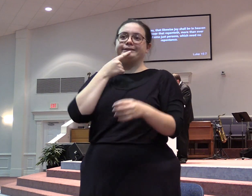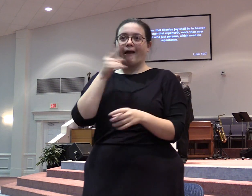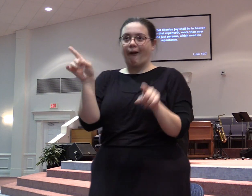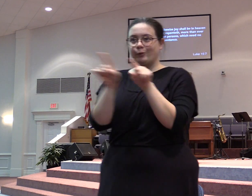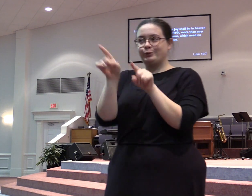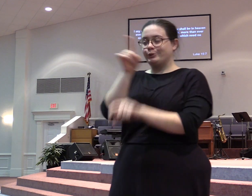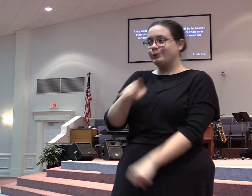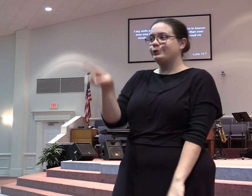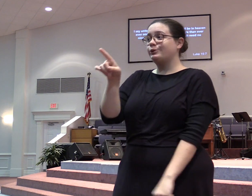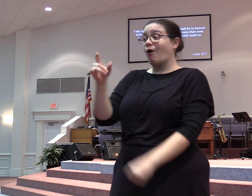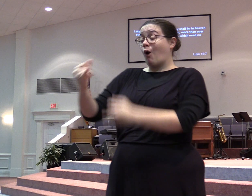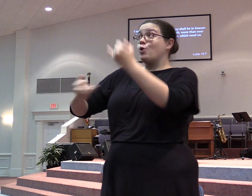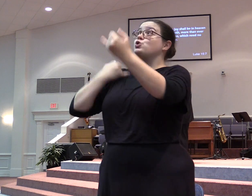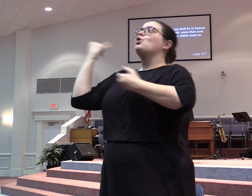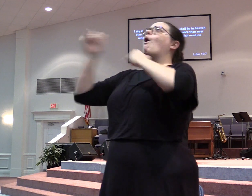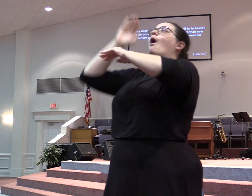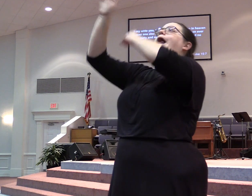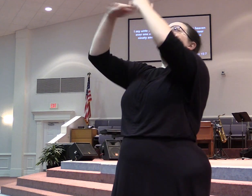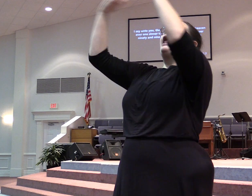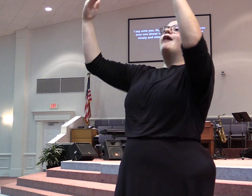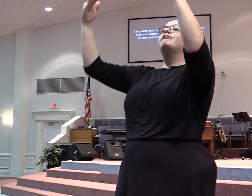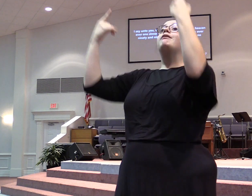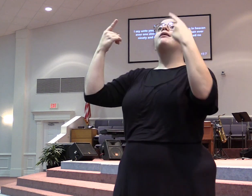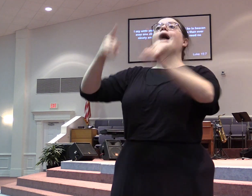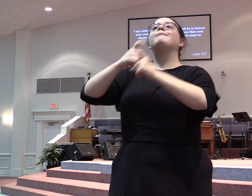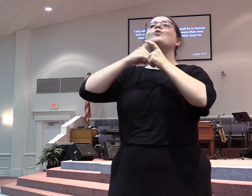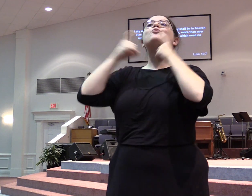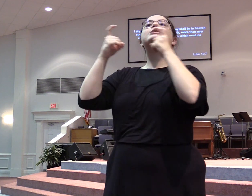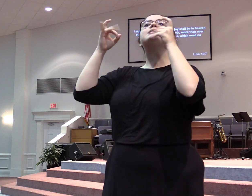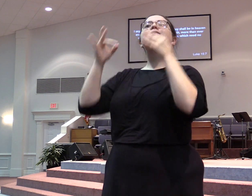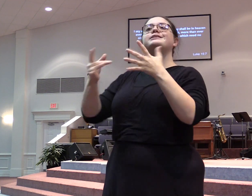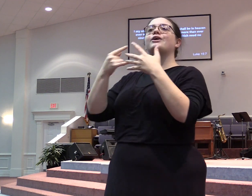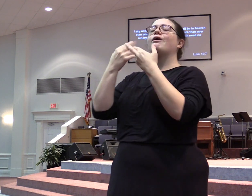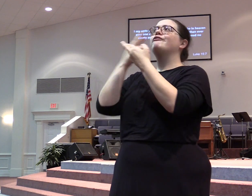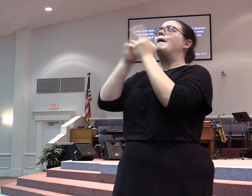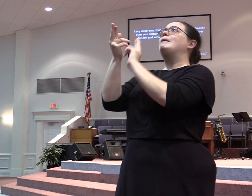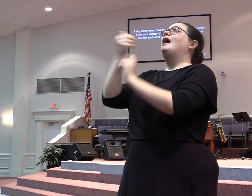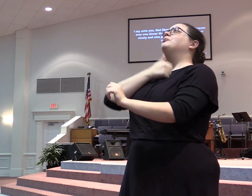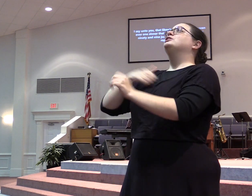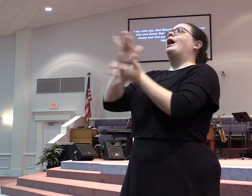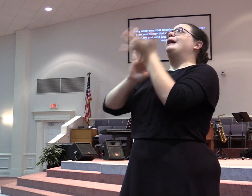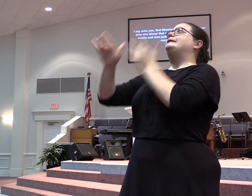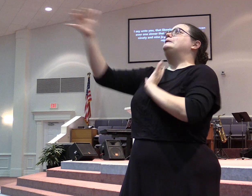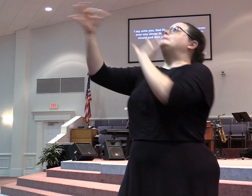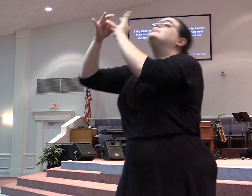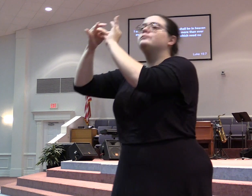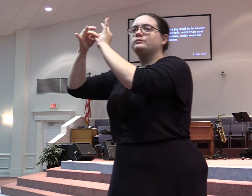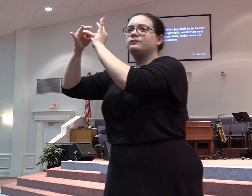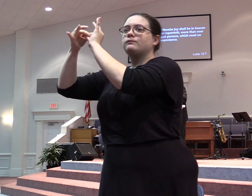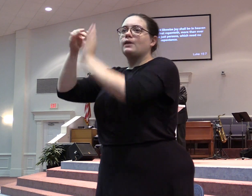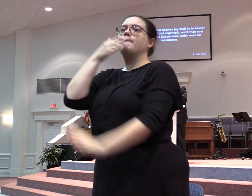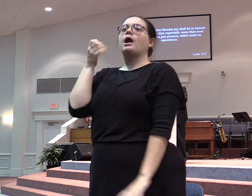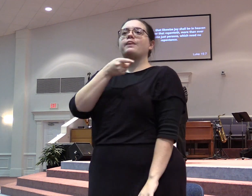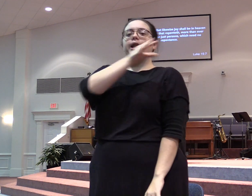joy shall be in heaven over one sinner that repenteth, more than over